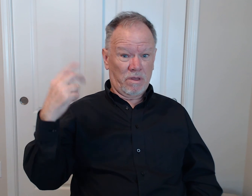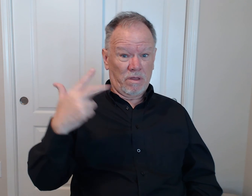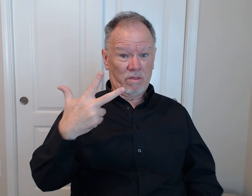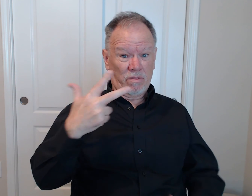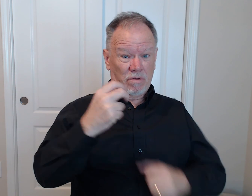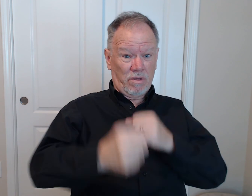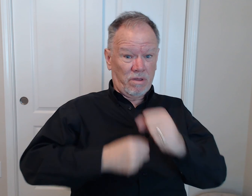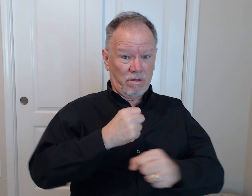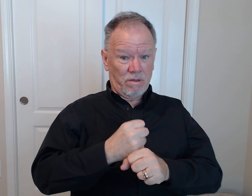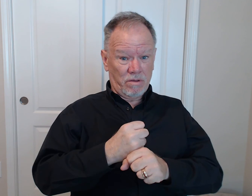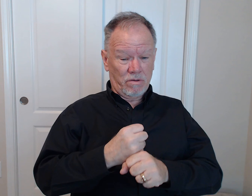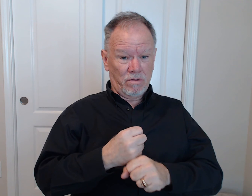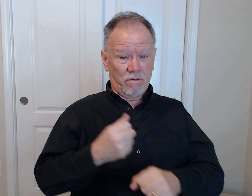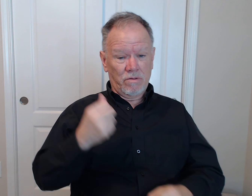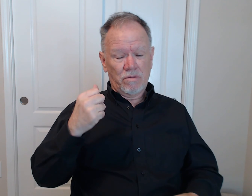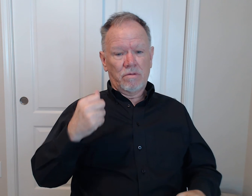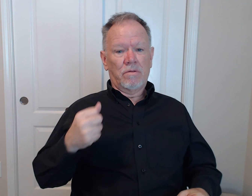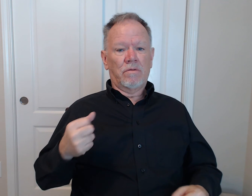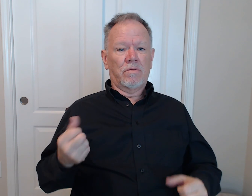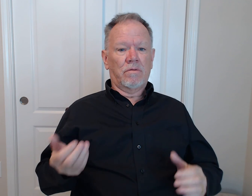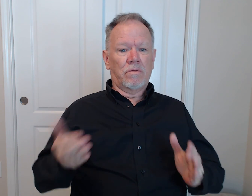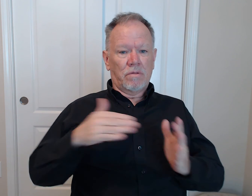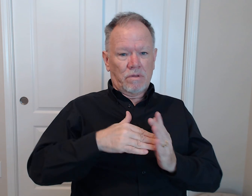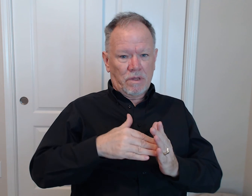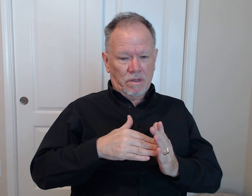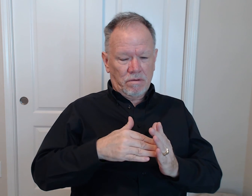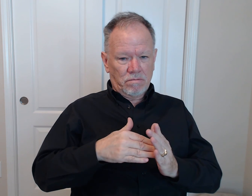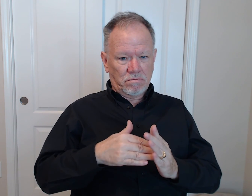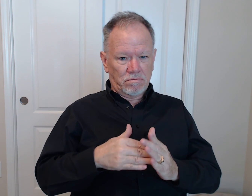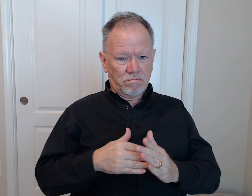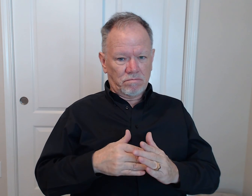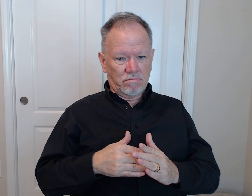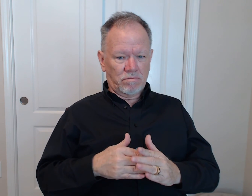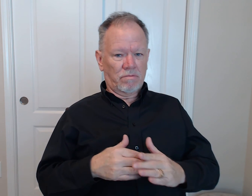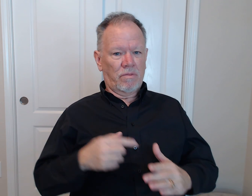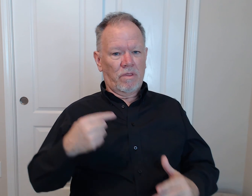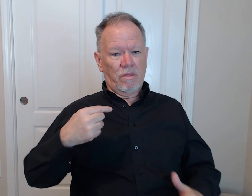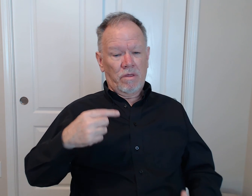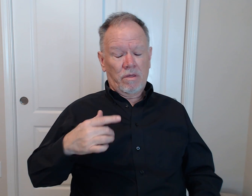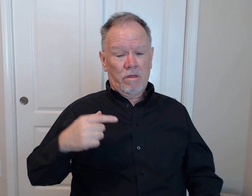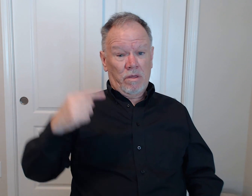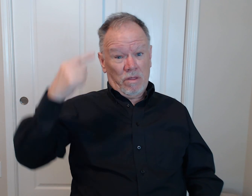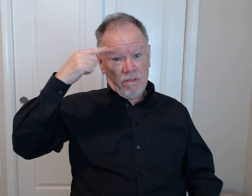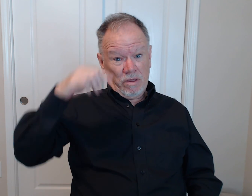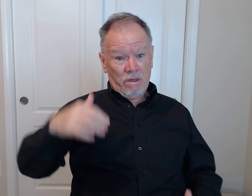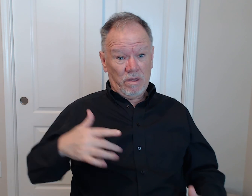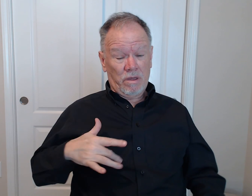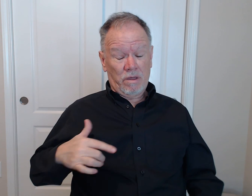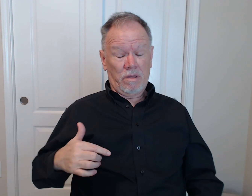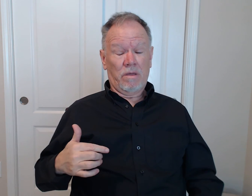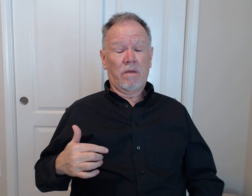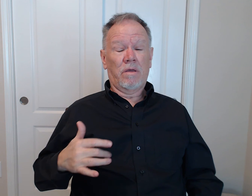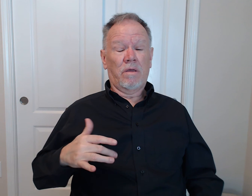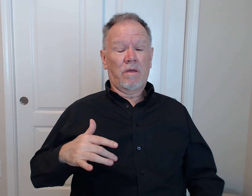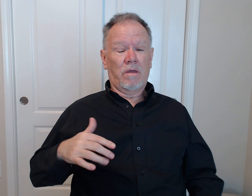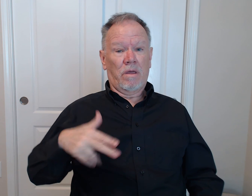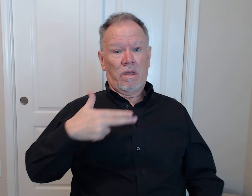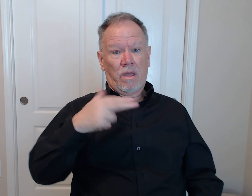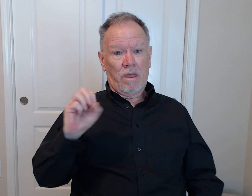easy, because you're going to learn it so fast. So anyway, I think you have an idea. If you don't know the answer to any of the